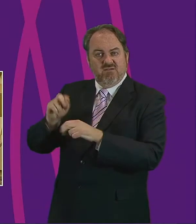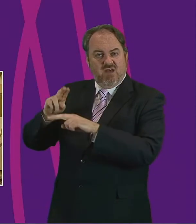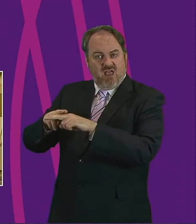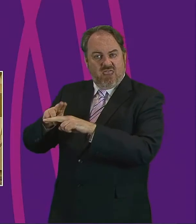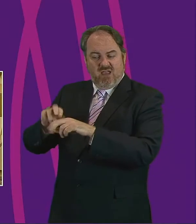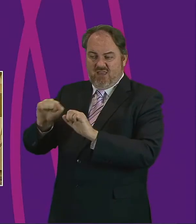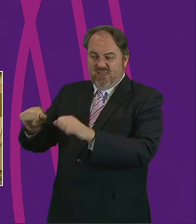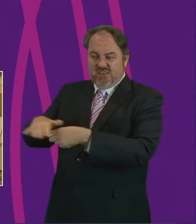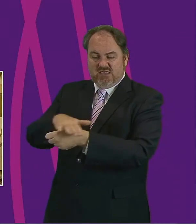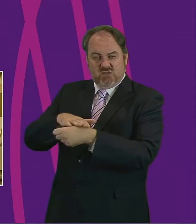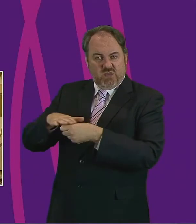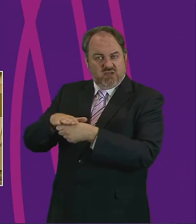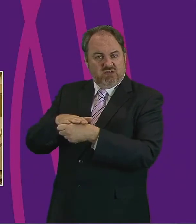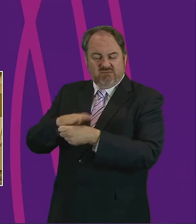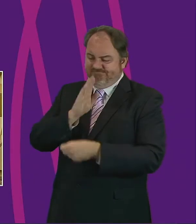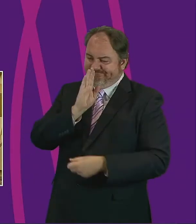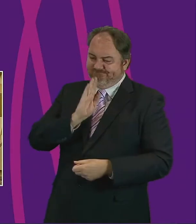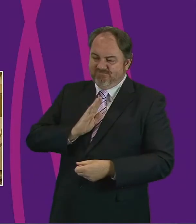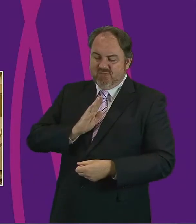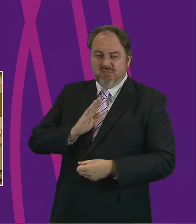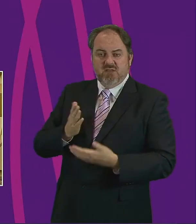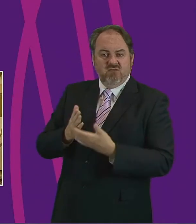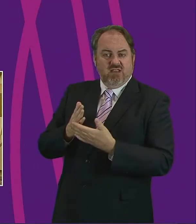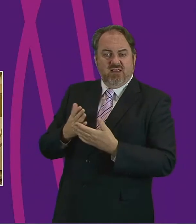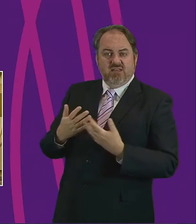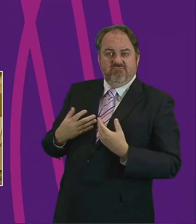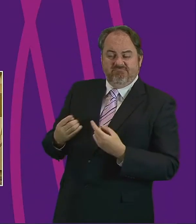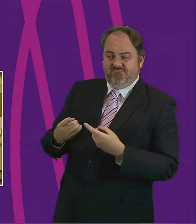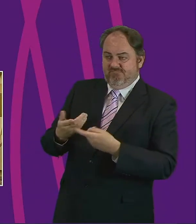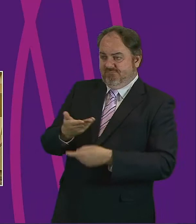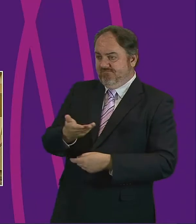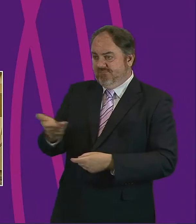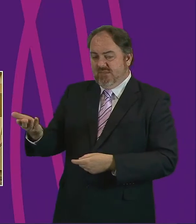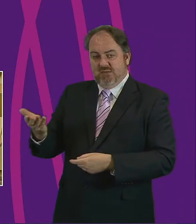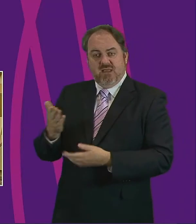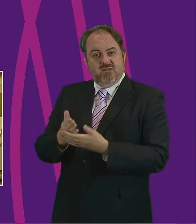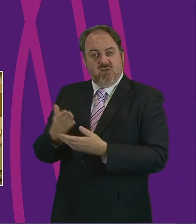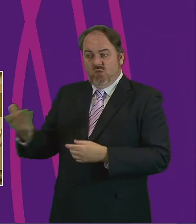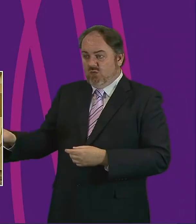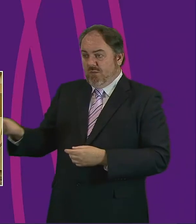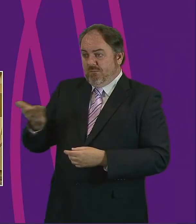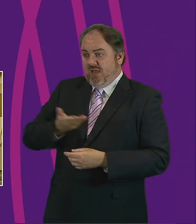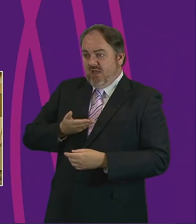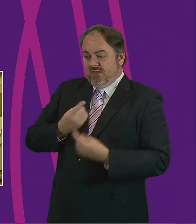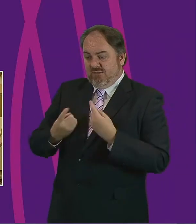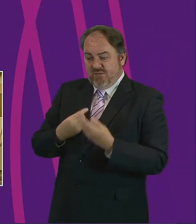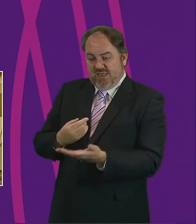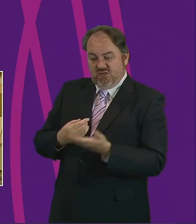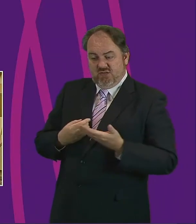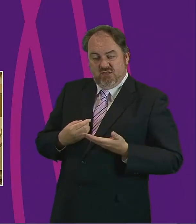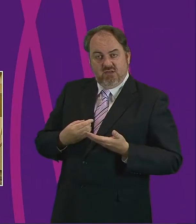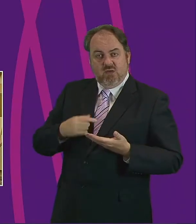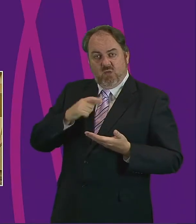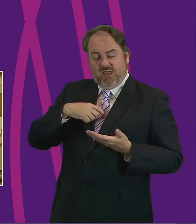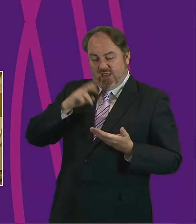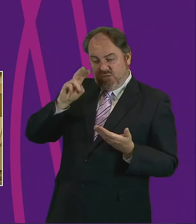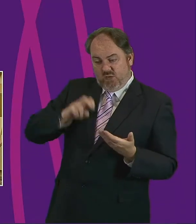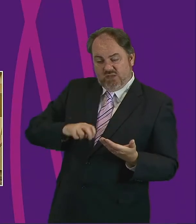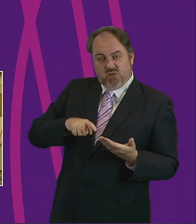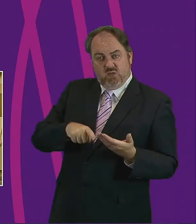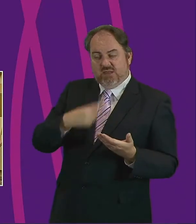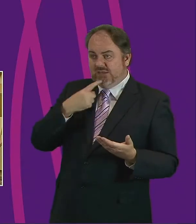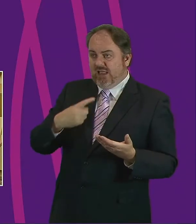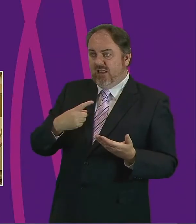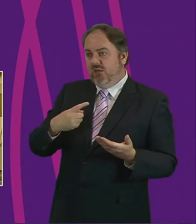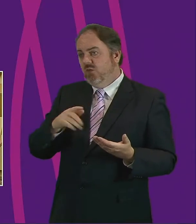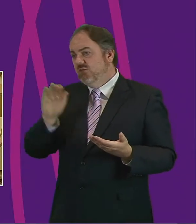exceptional circumstances. It's entirely up to him and to his constituent, but if he wants to pass those details, we could look into whether or not visiting in those circumstances